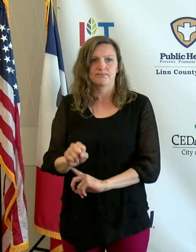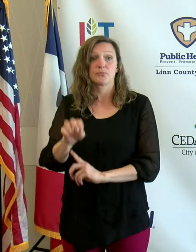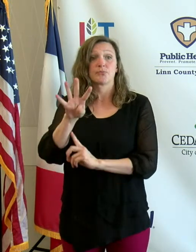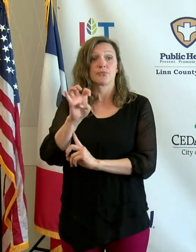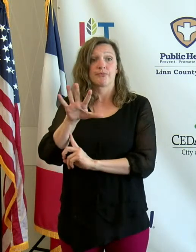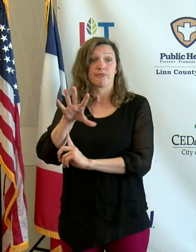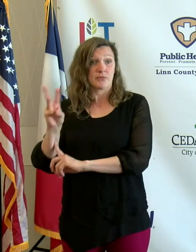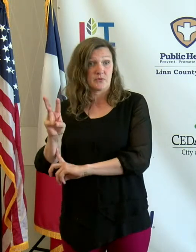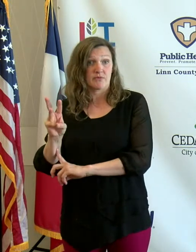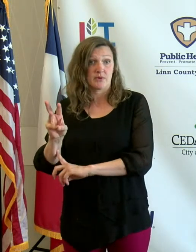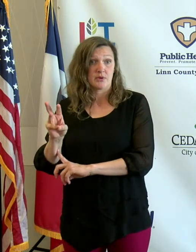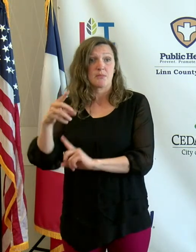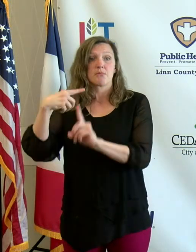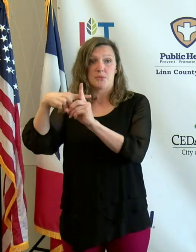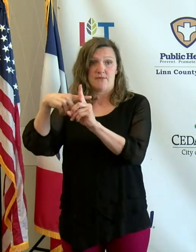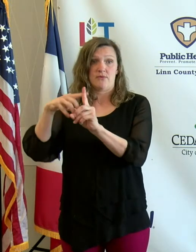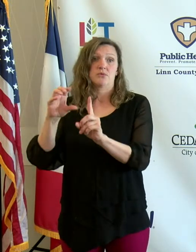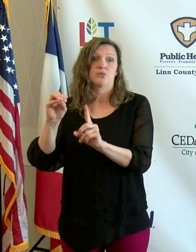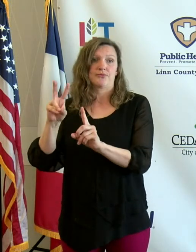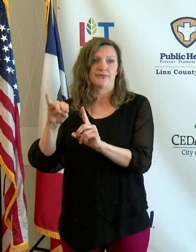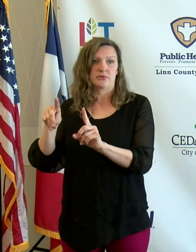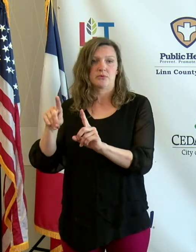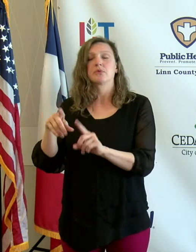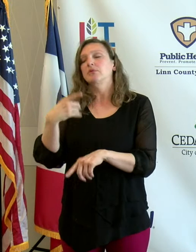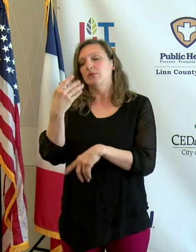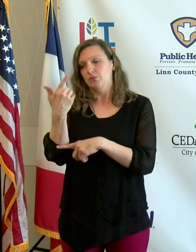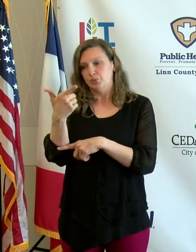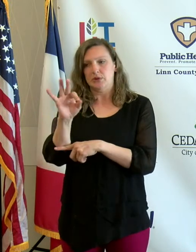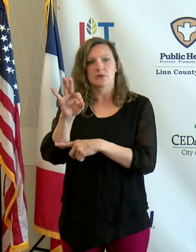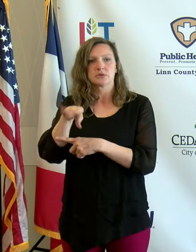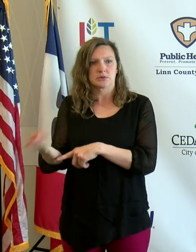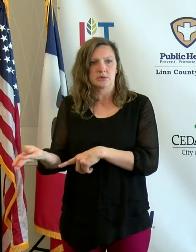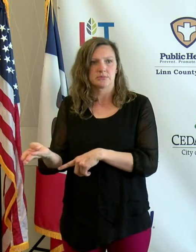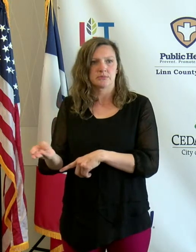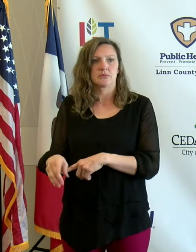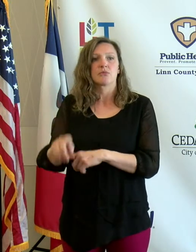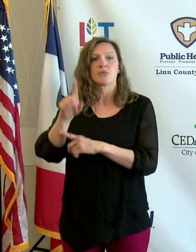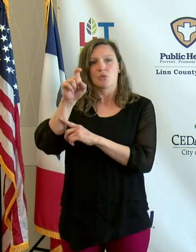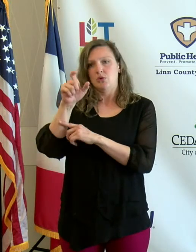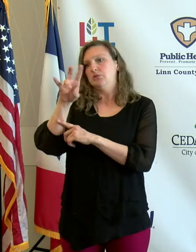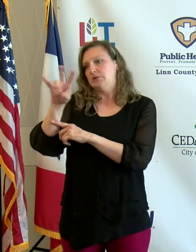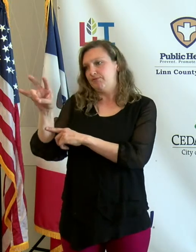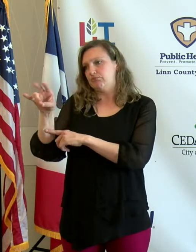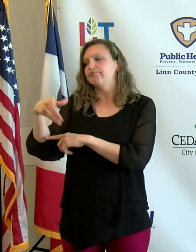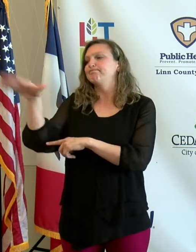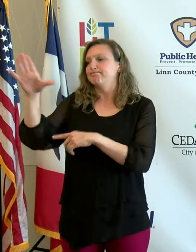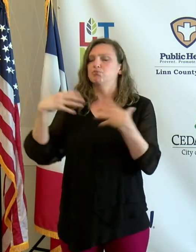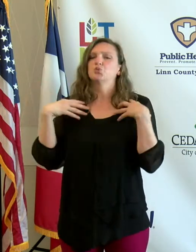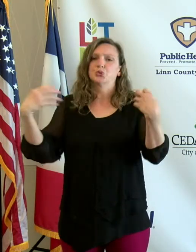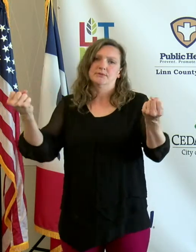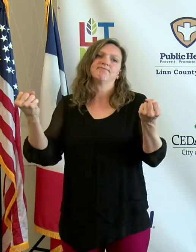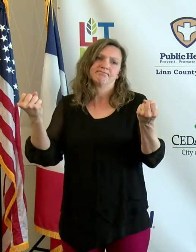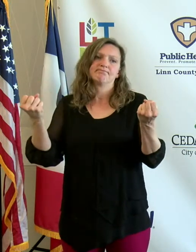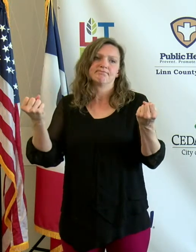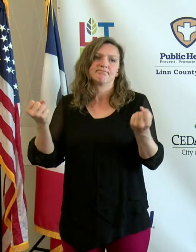cases, 29 deaths, and 177 individuals that have recovered. Please practice social